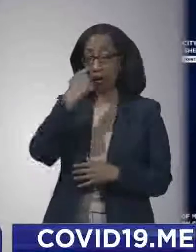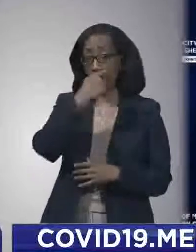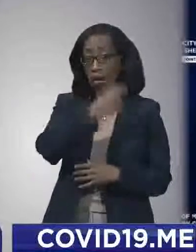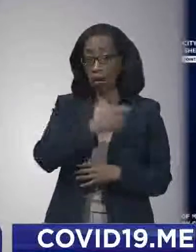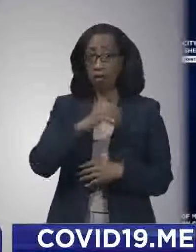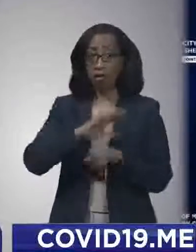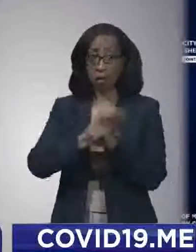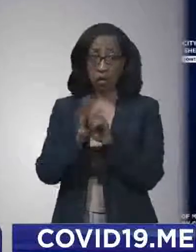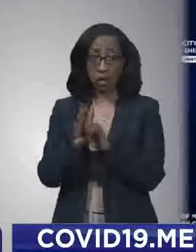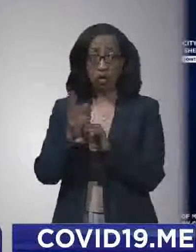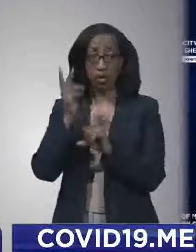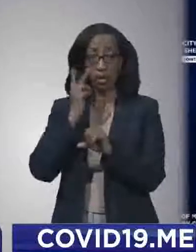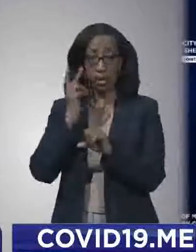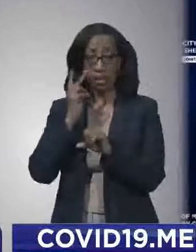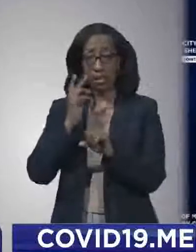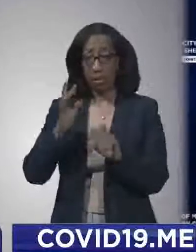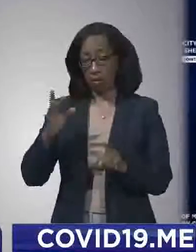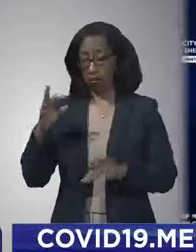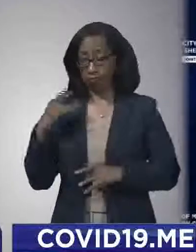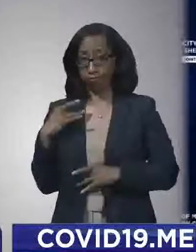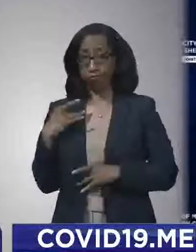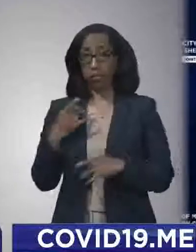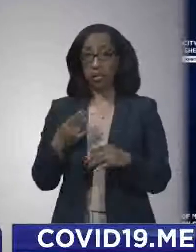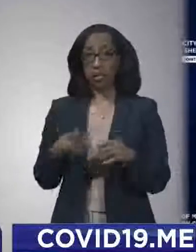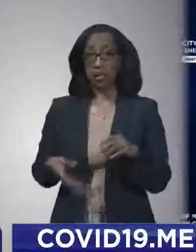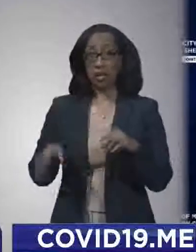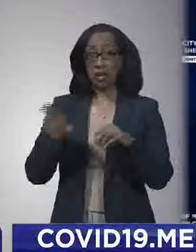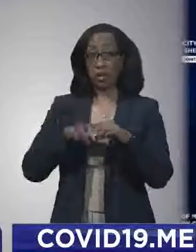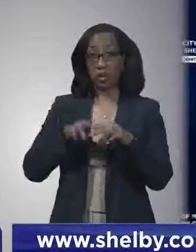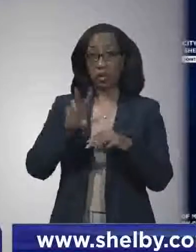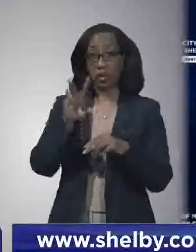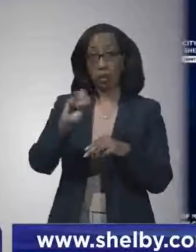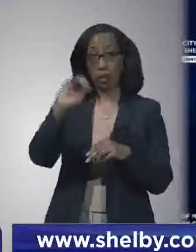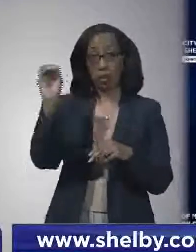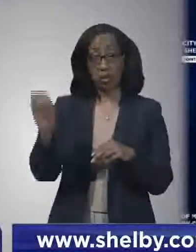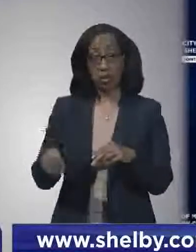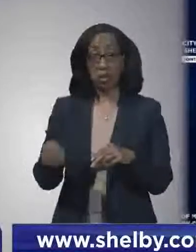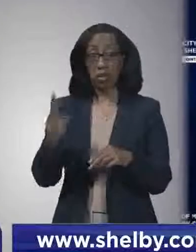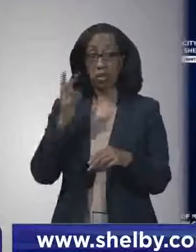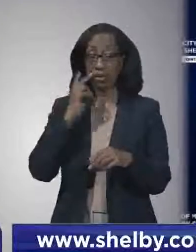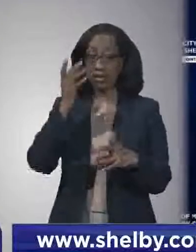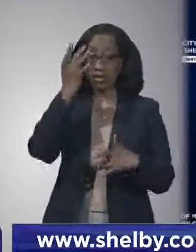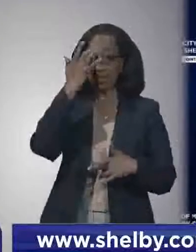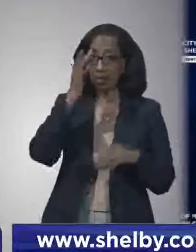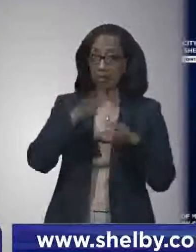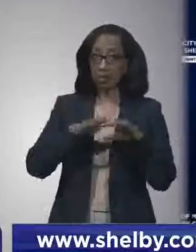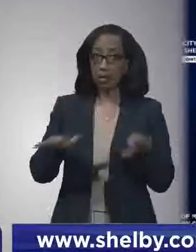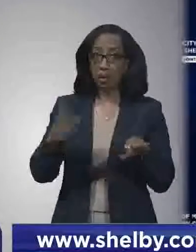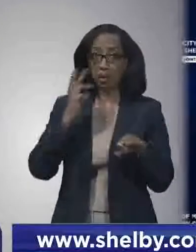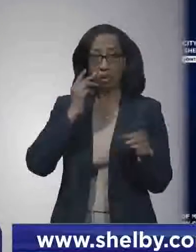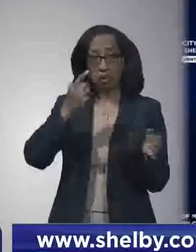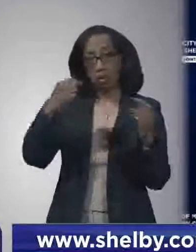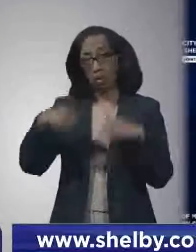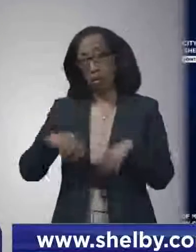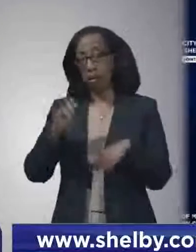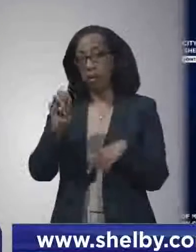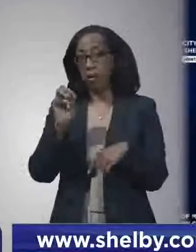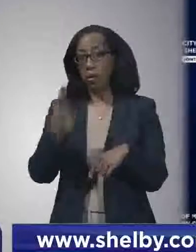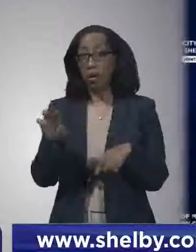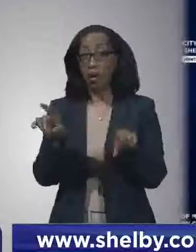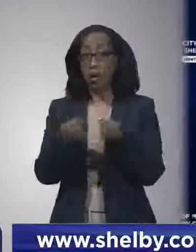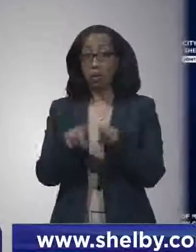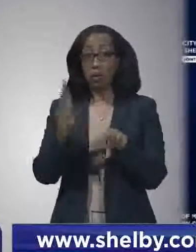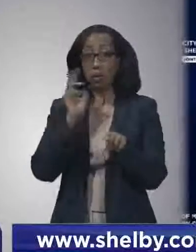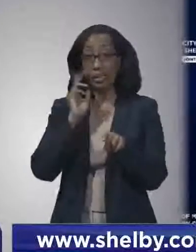seen the positive rates increase to almost 30%. So we are seeing sick kids, we are seeing them come to our emergency department, and we are seeing